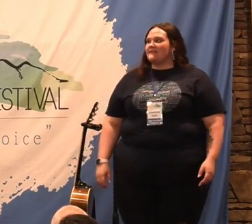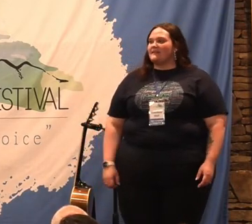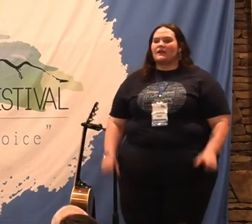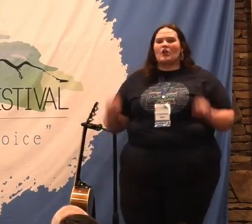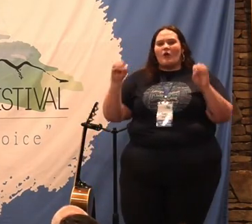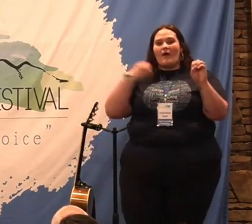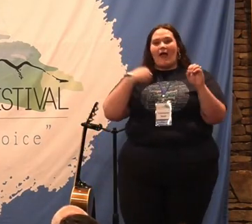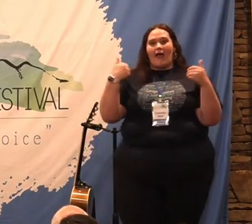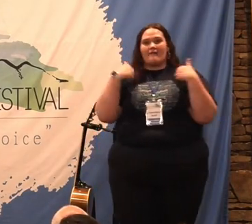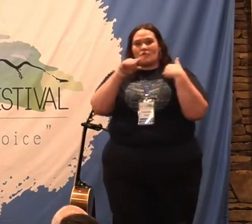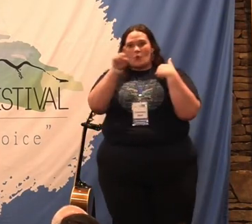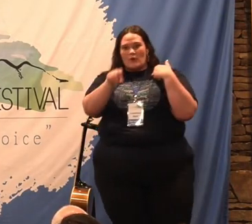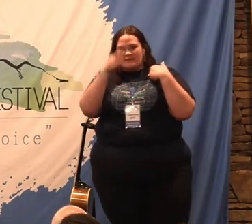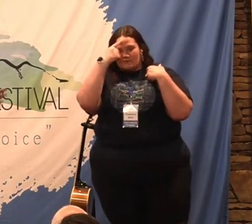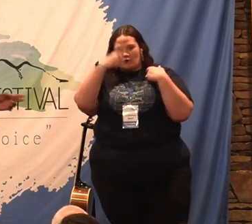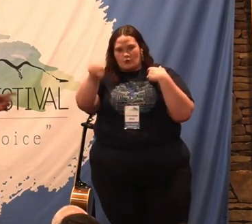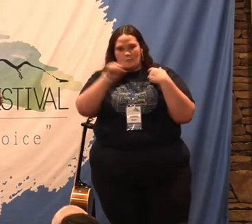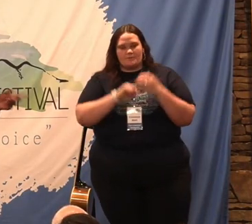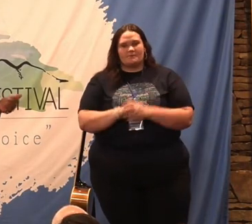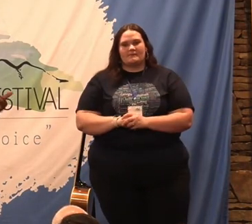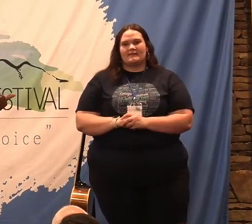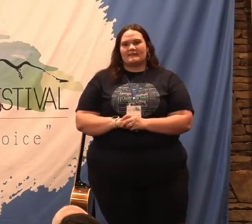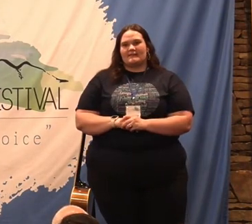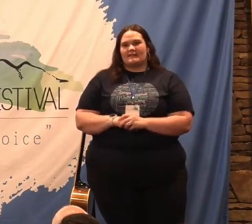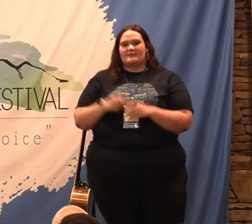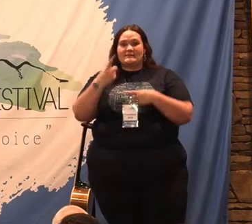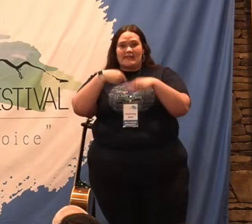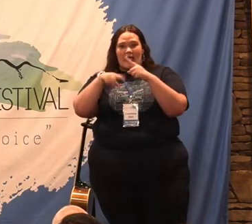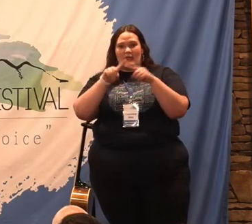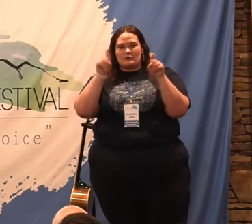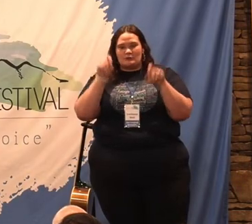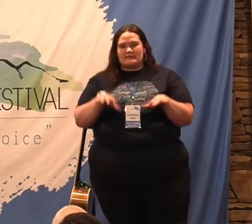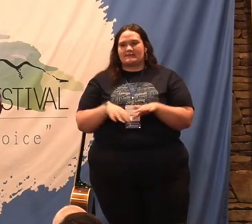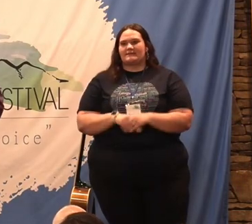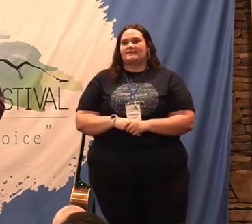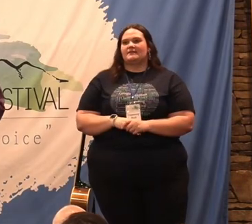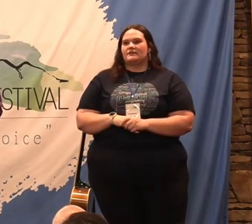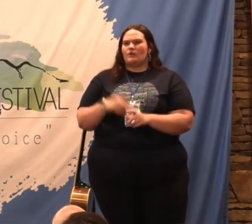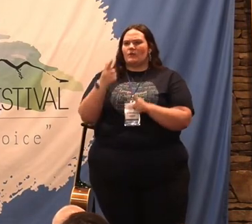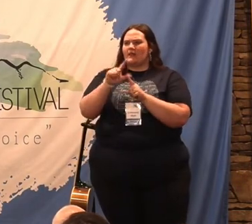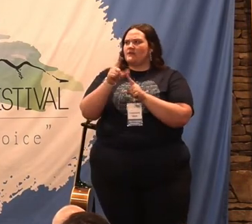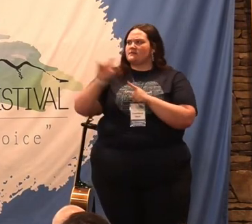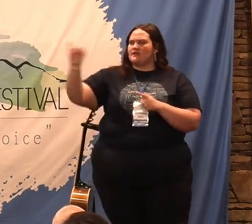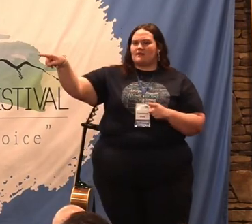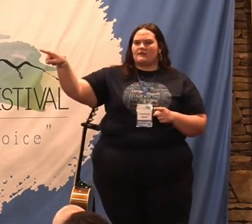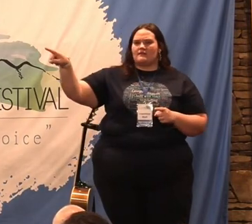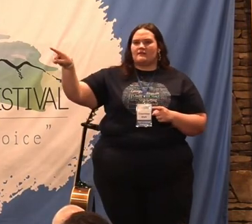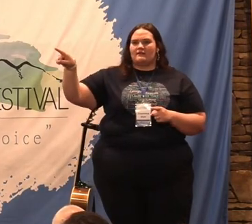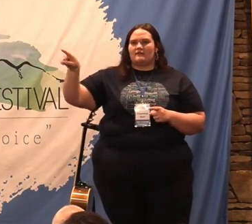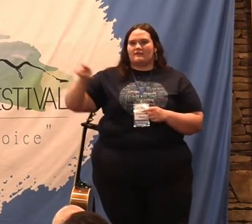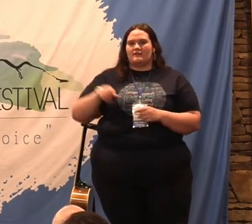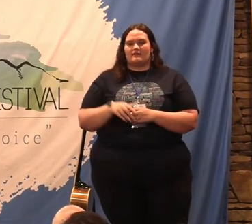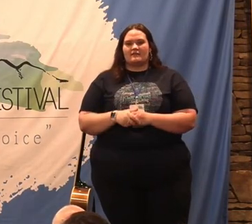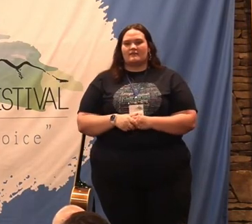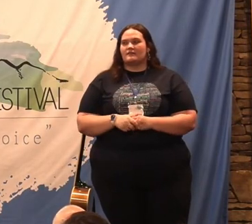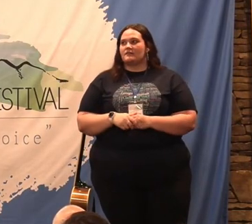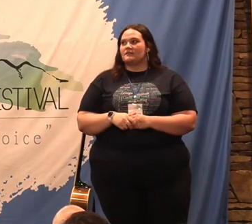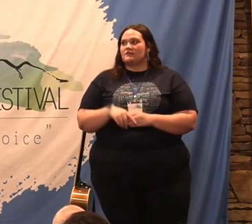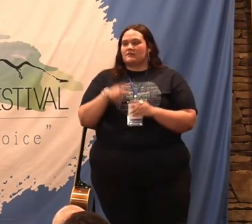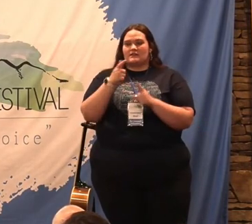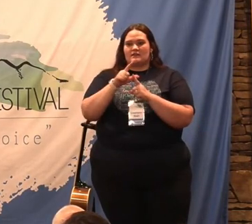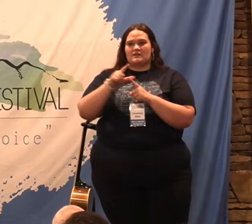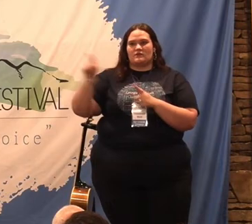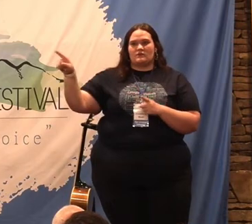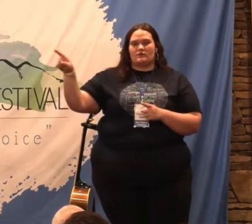So I got a quiz for you, a little sign language quiz. What letter is this? L. What letter is